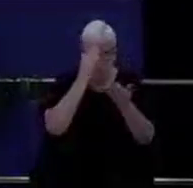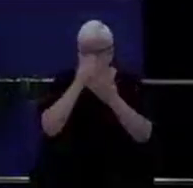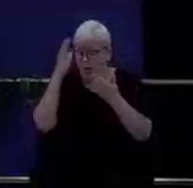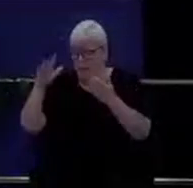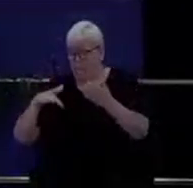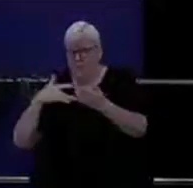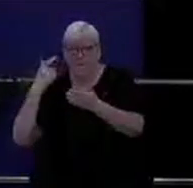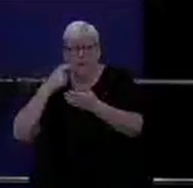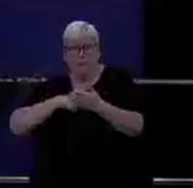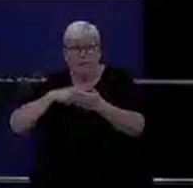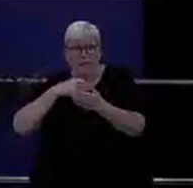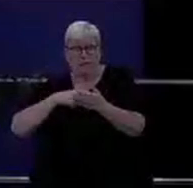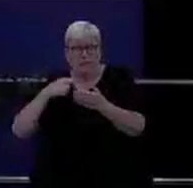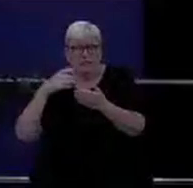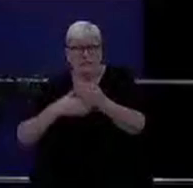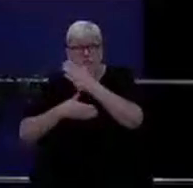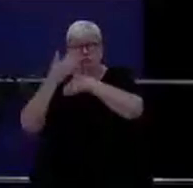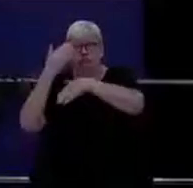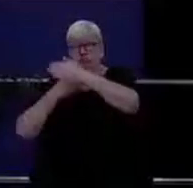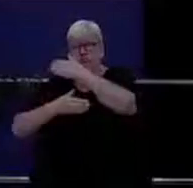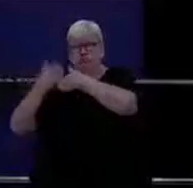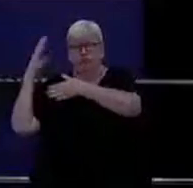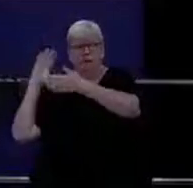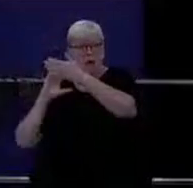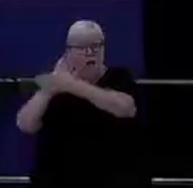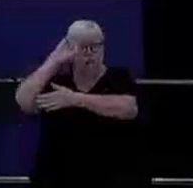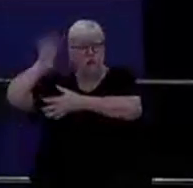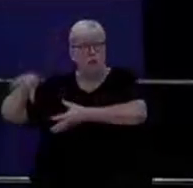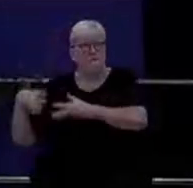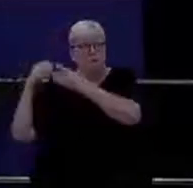and centuries of cultural formation.